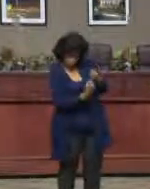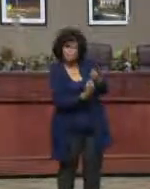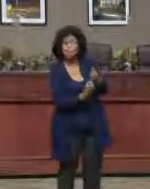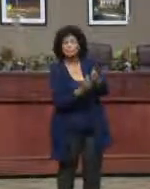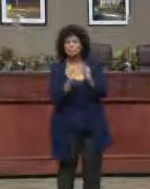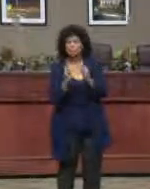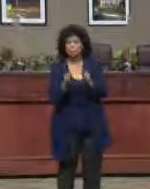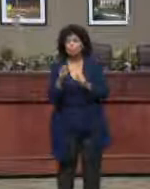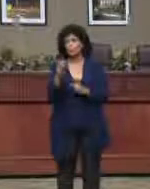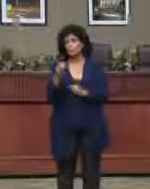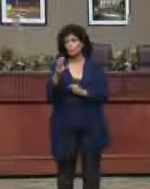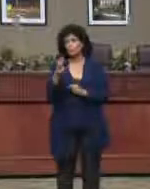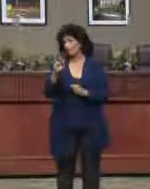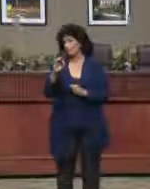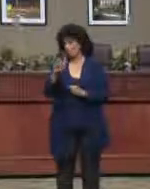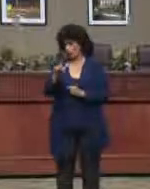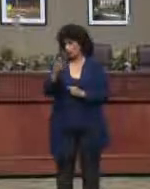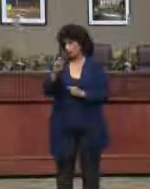at